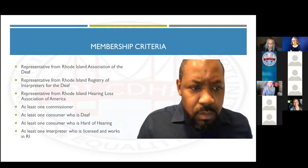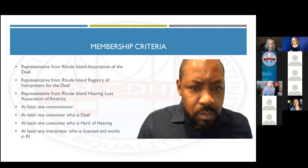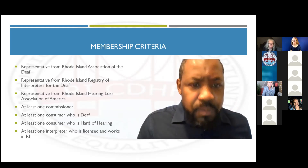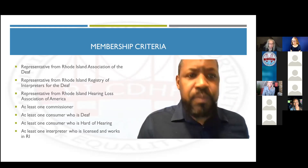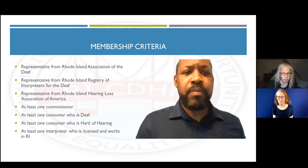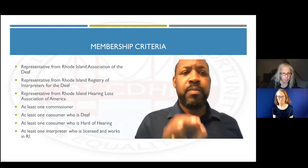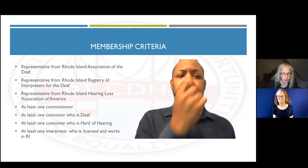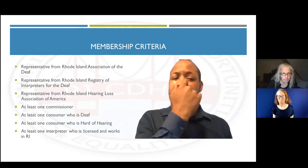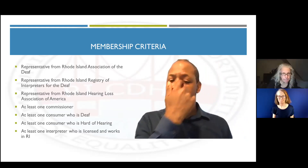interpreters.